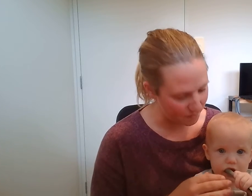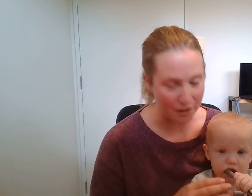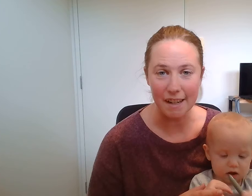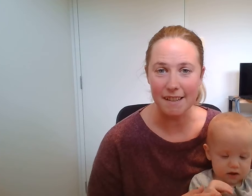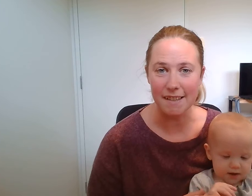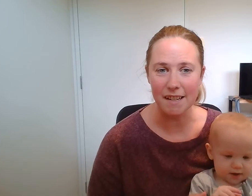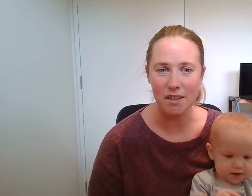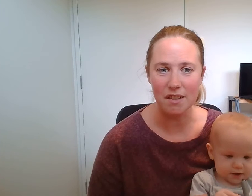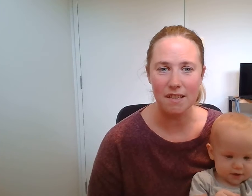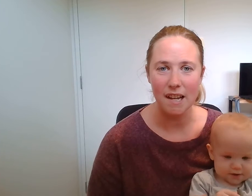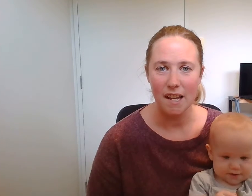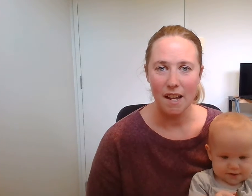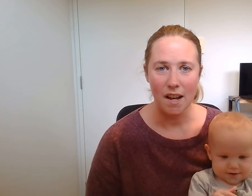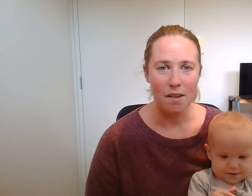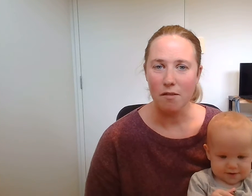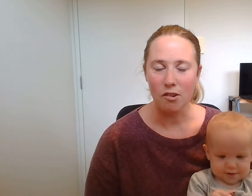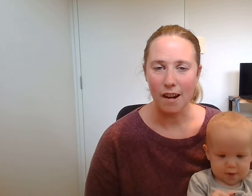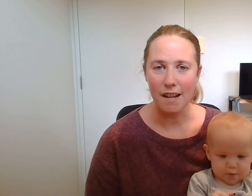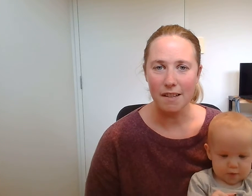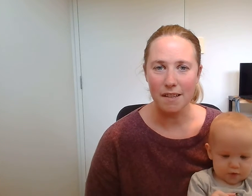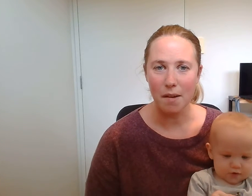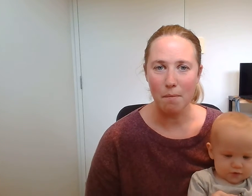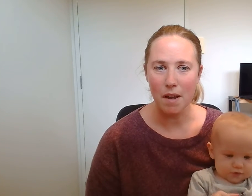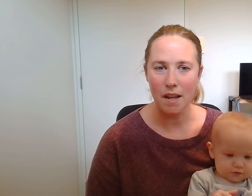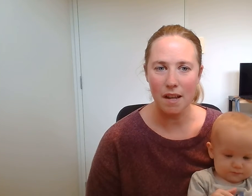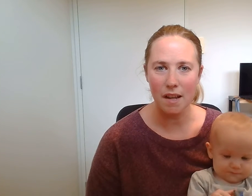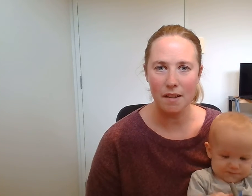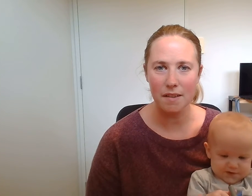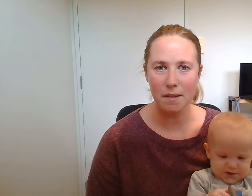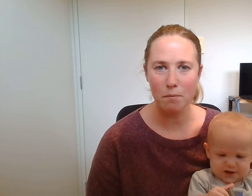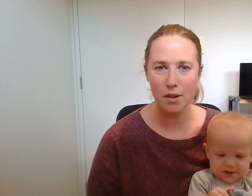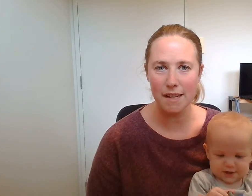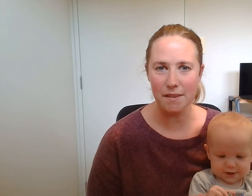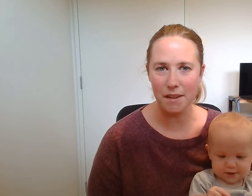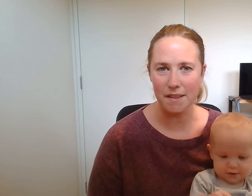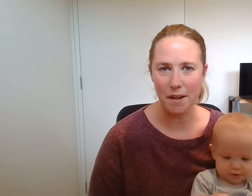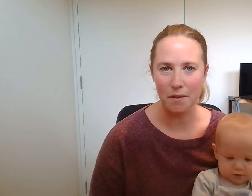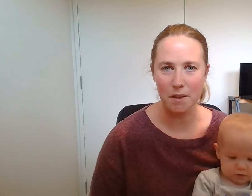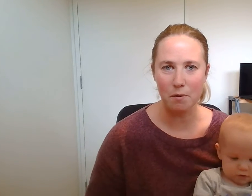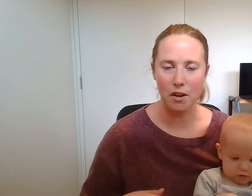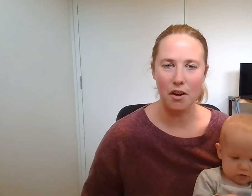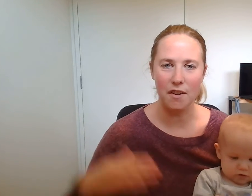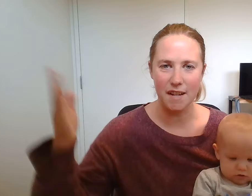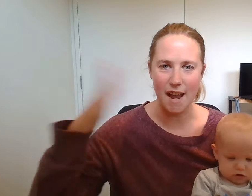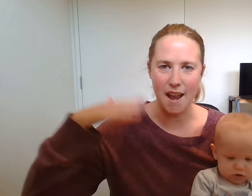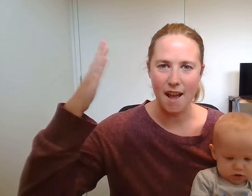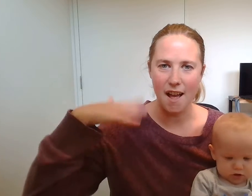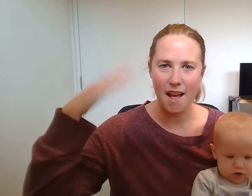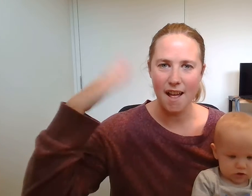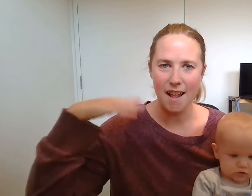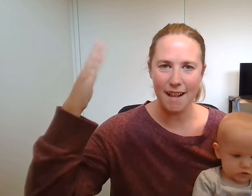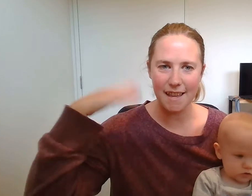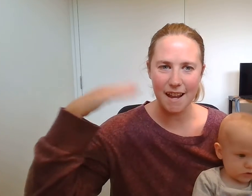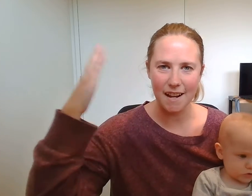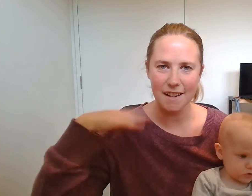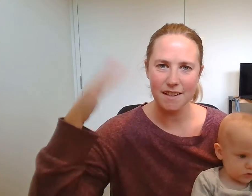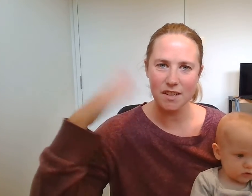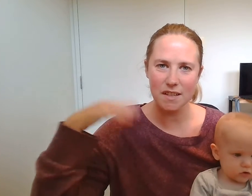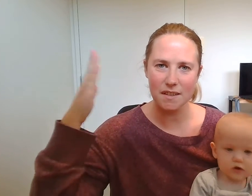very easy. You just create some breeze for yourself as you would on a hot day. Like that. You just sort